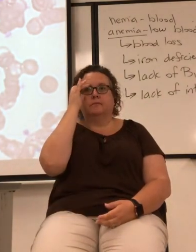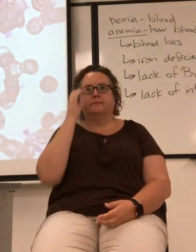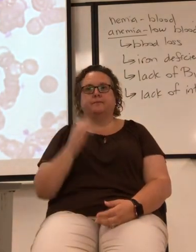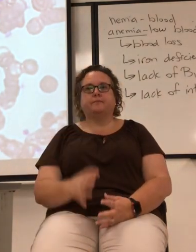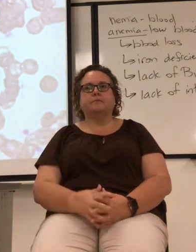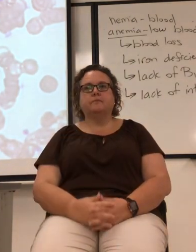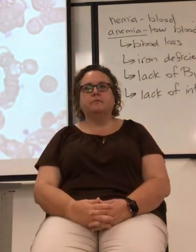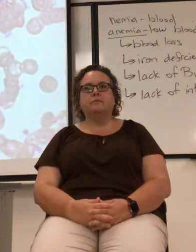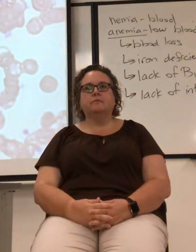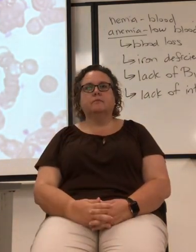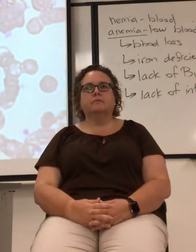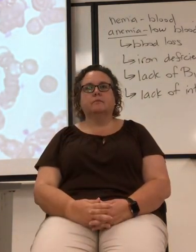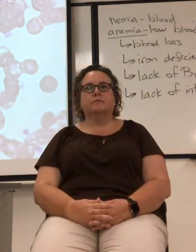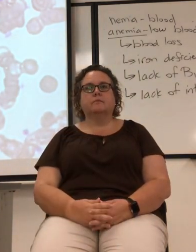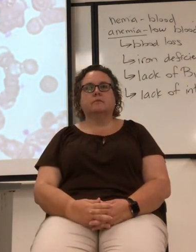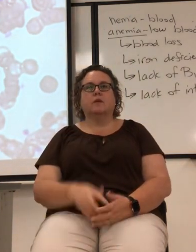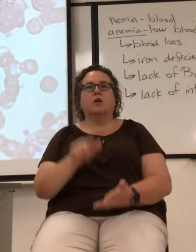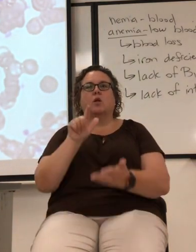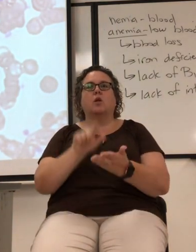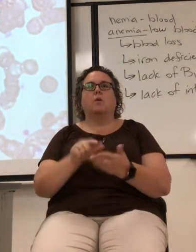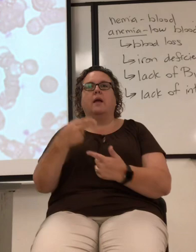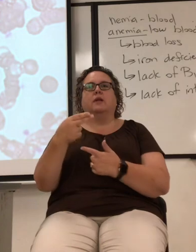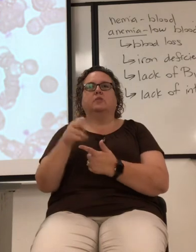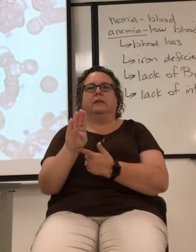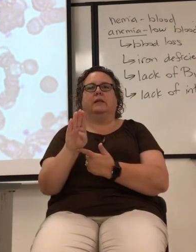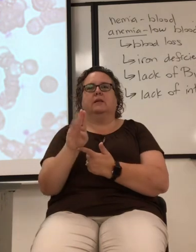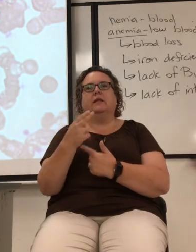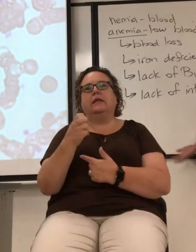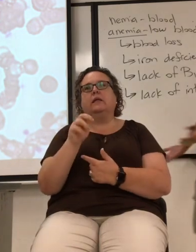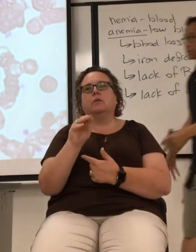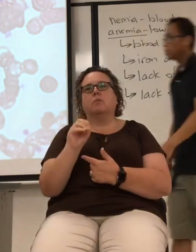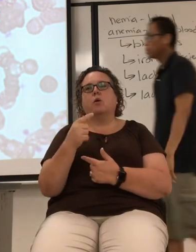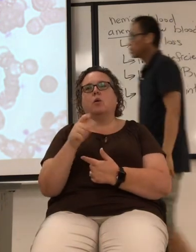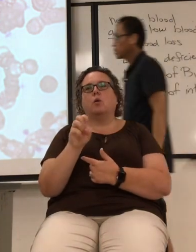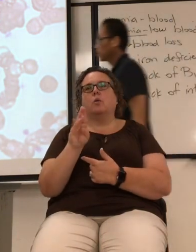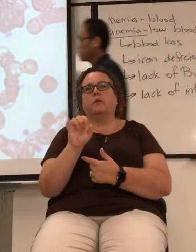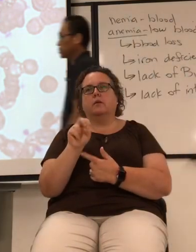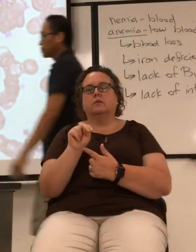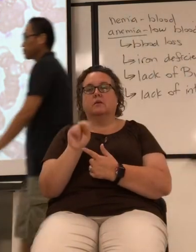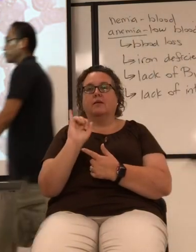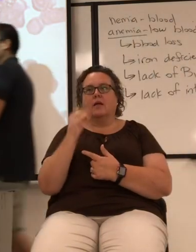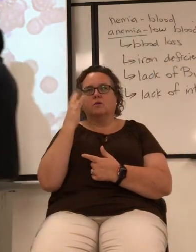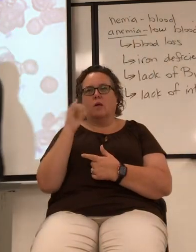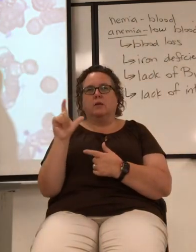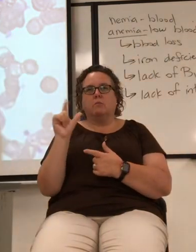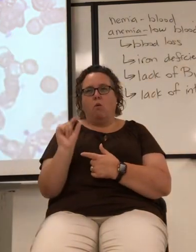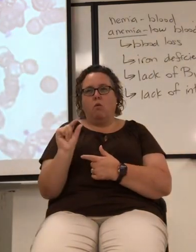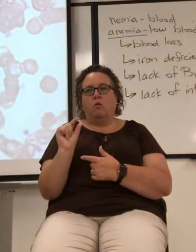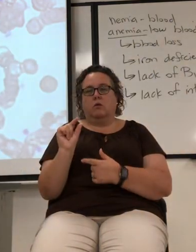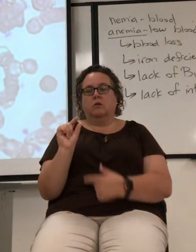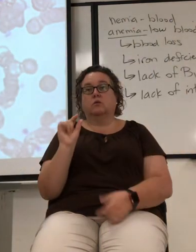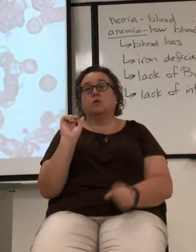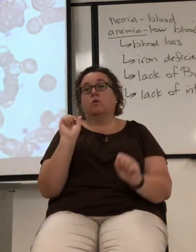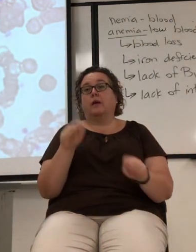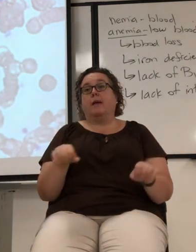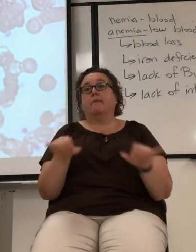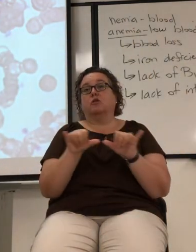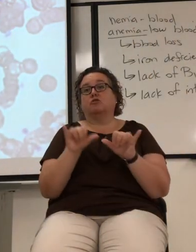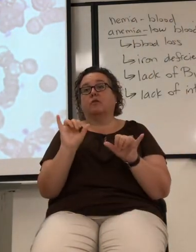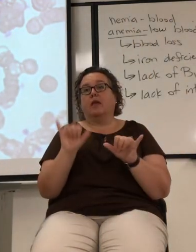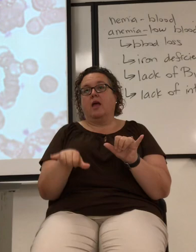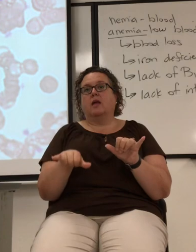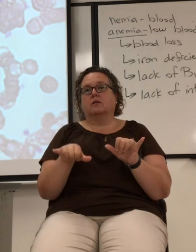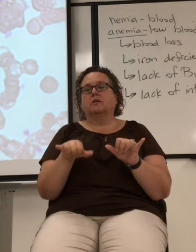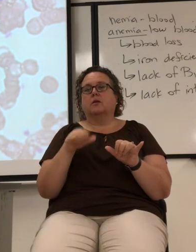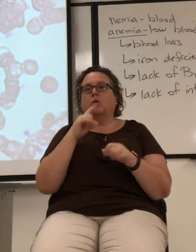I'll just put low HB. They don't have a lot. That's why they're small. So that can be measured in a